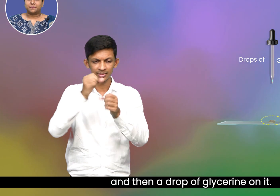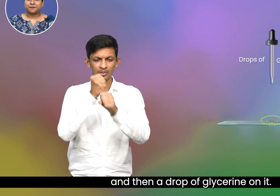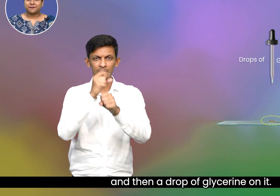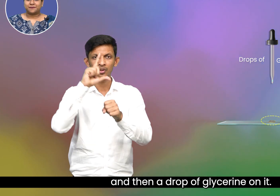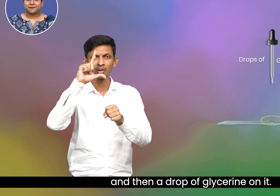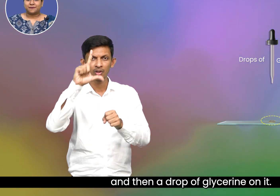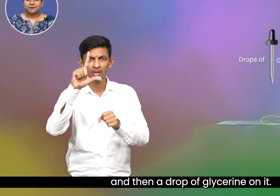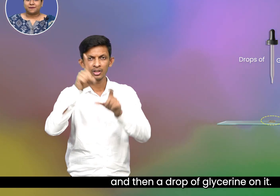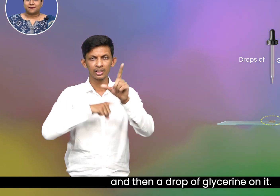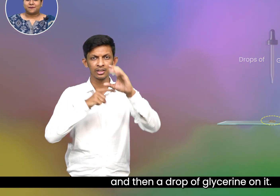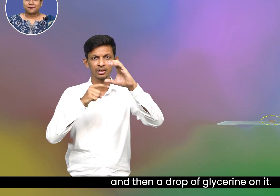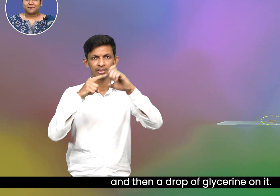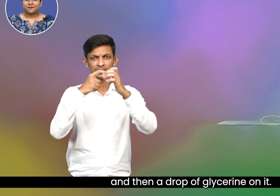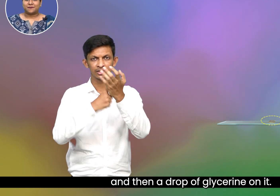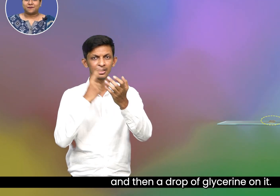it.